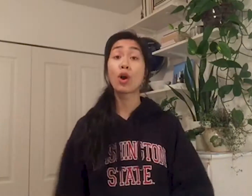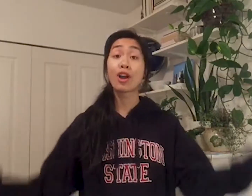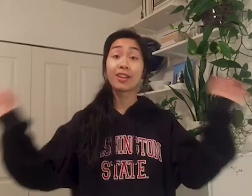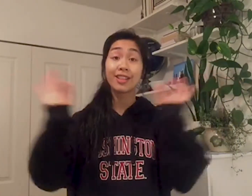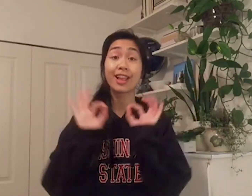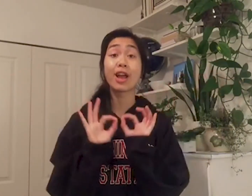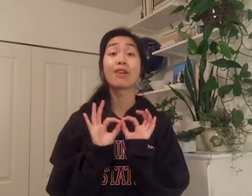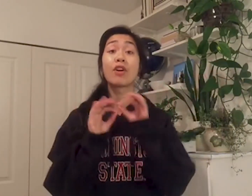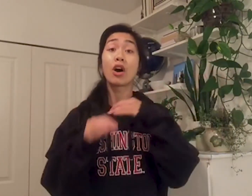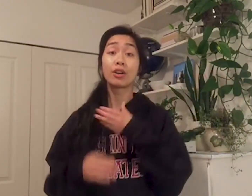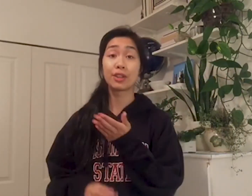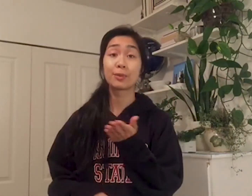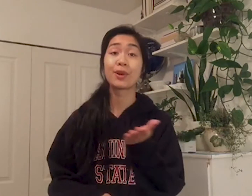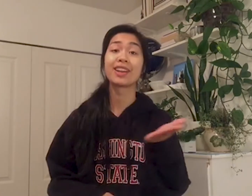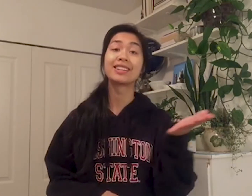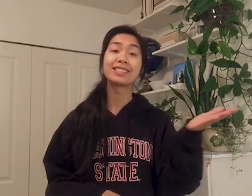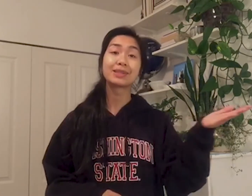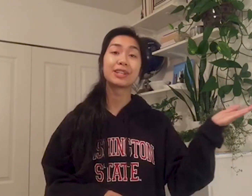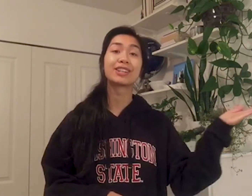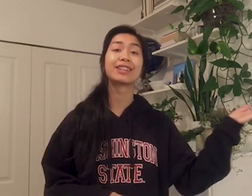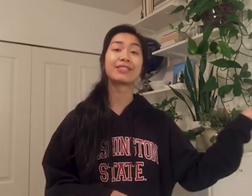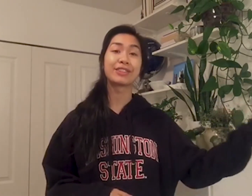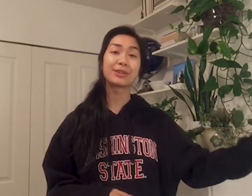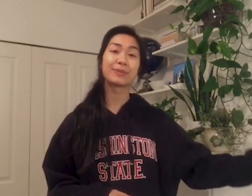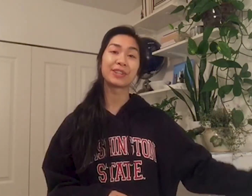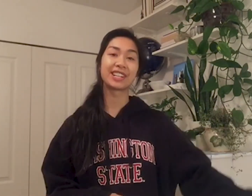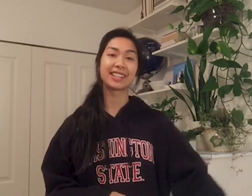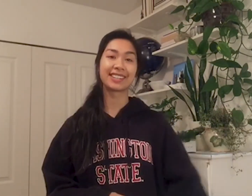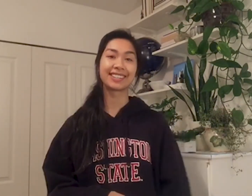Worthy of all the praise we could ever bring